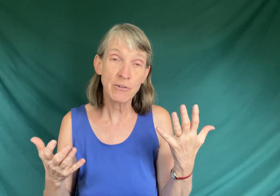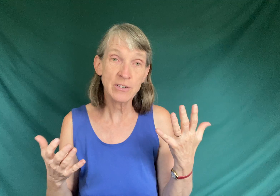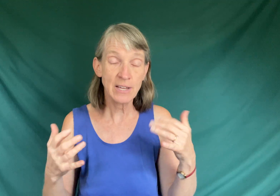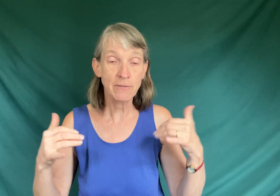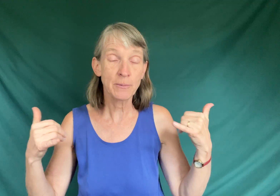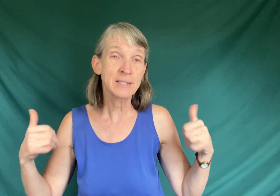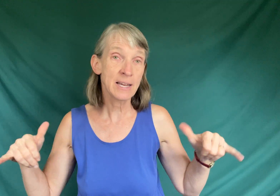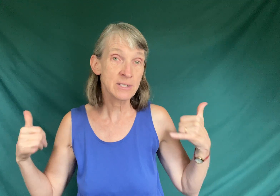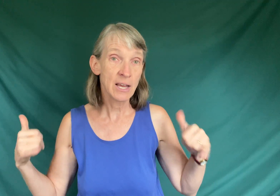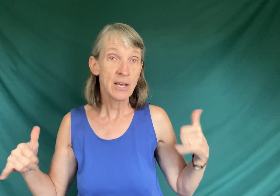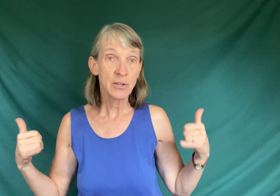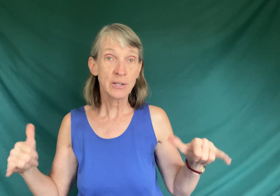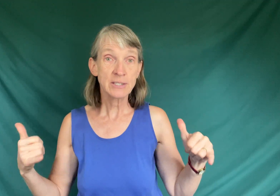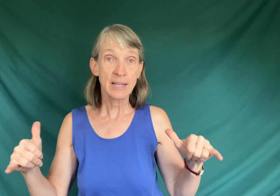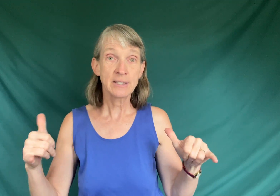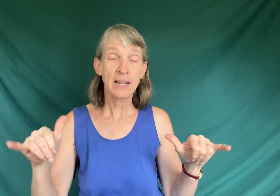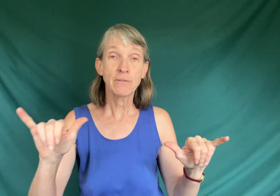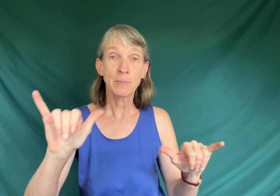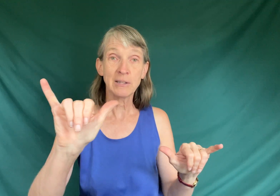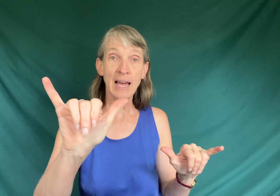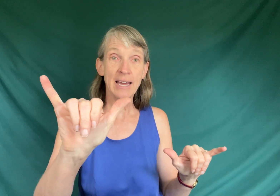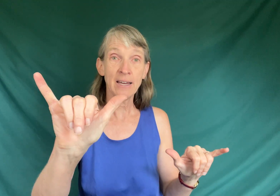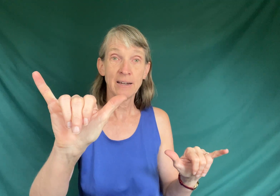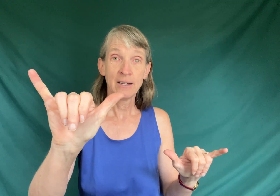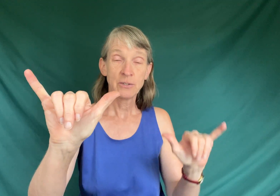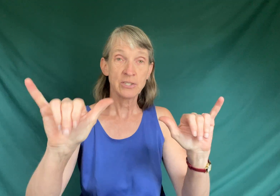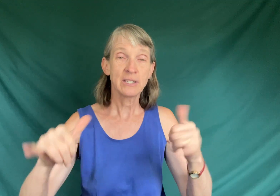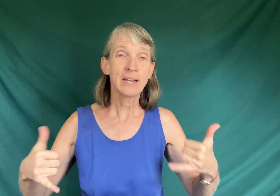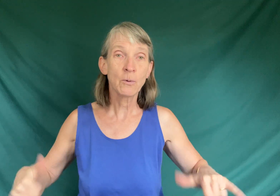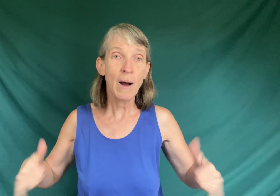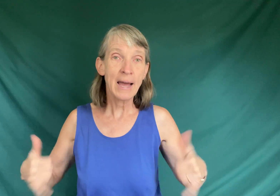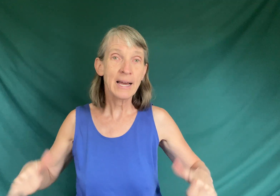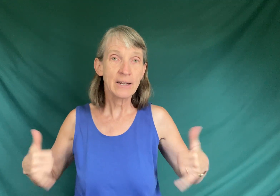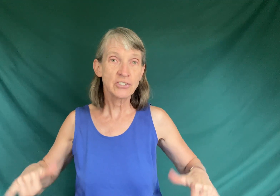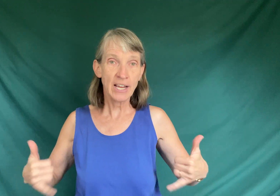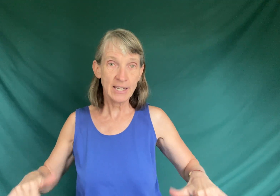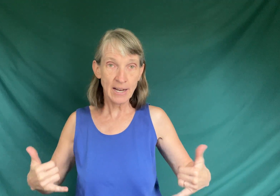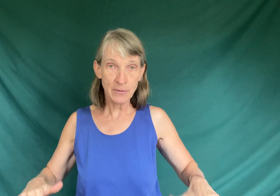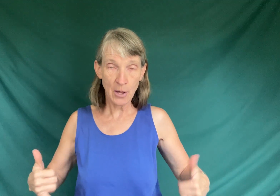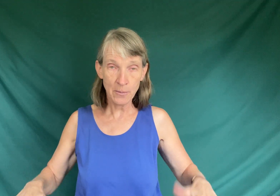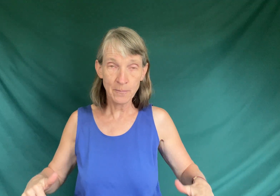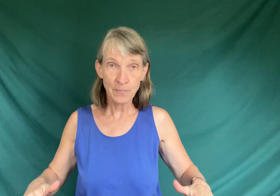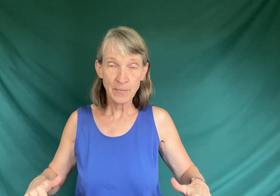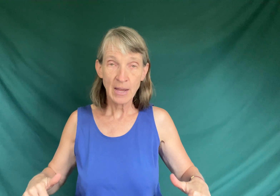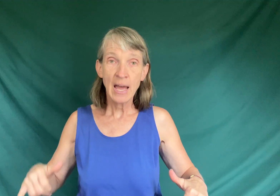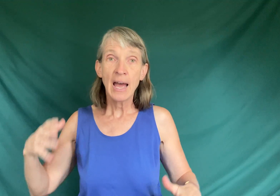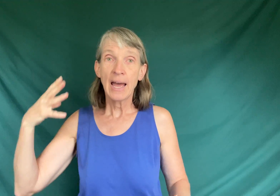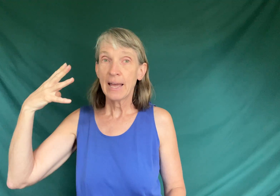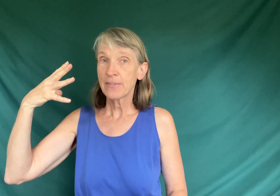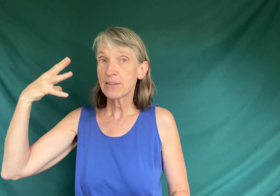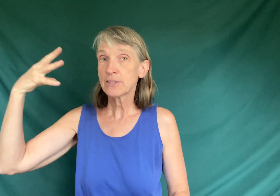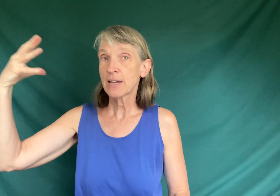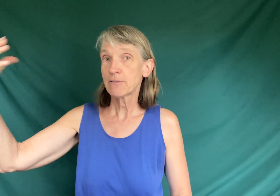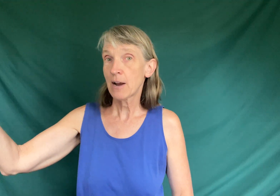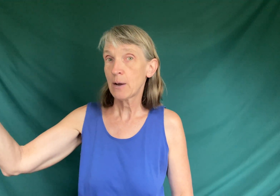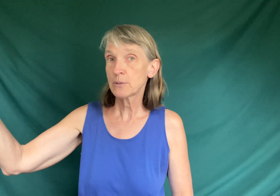the sign for recess, you can sign the sign for play, which is the letter Y, kind of shaking down low. And then the sign for